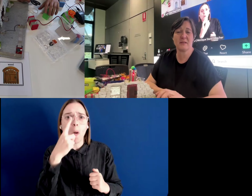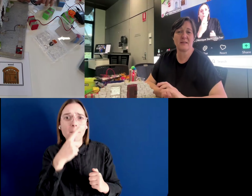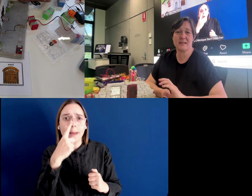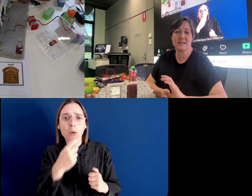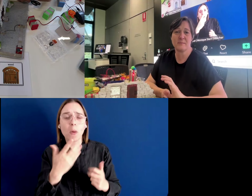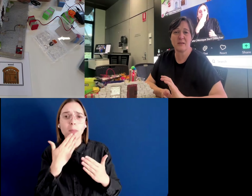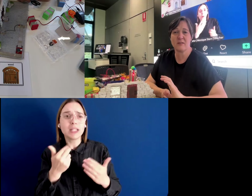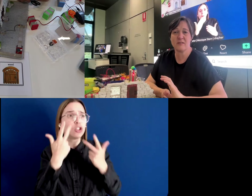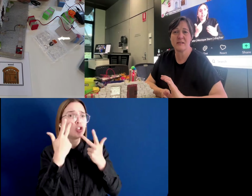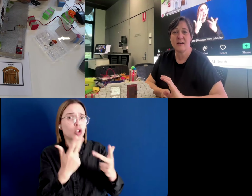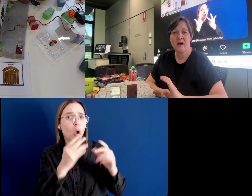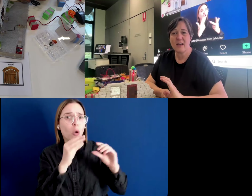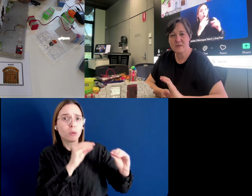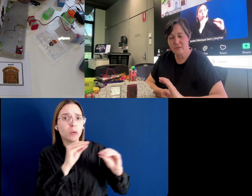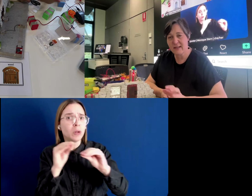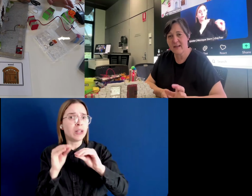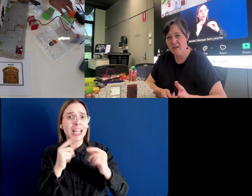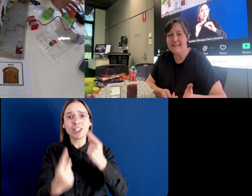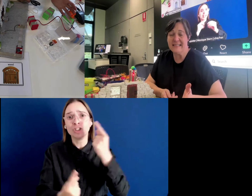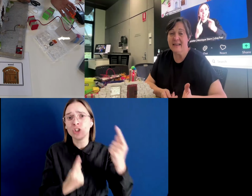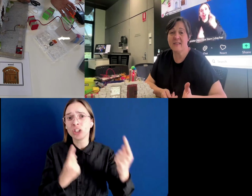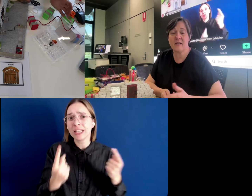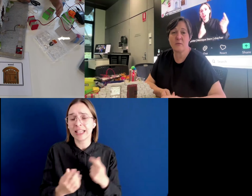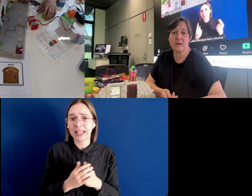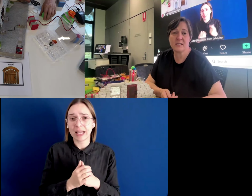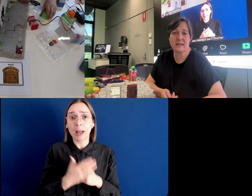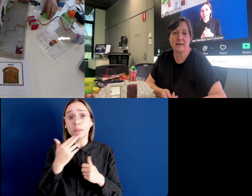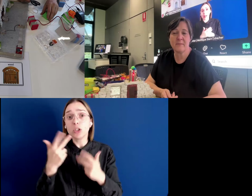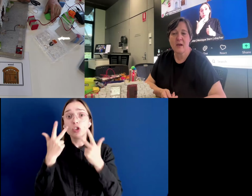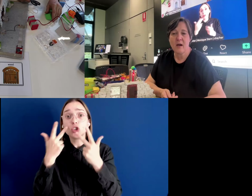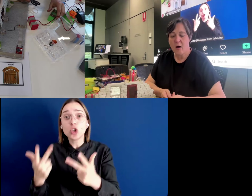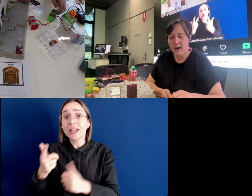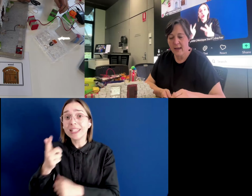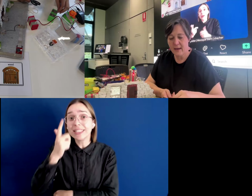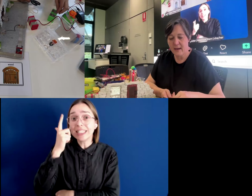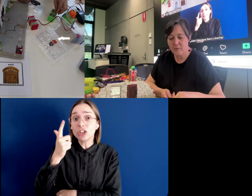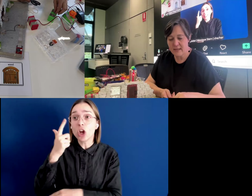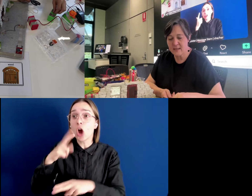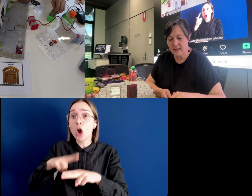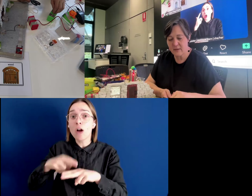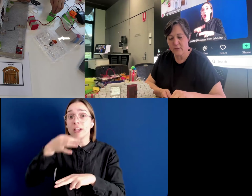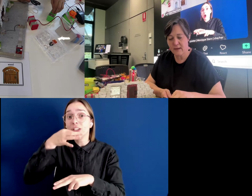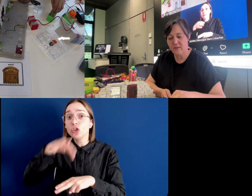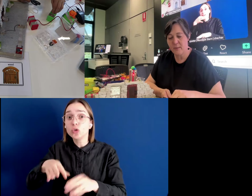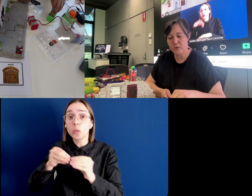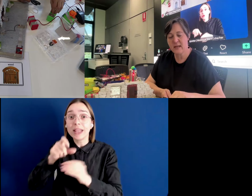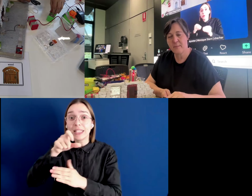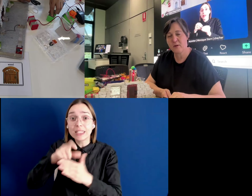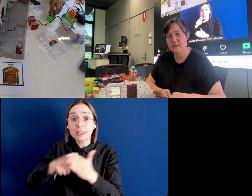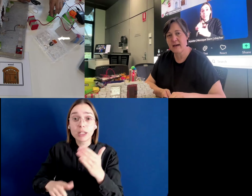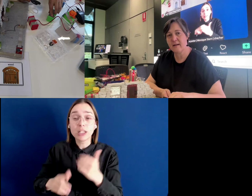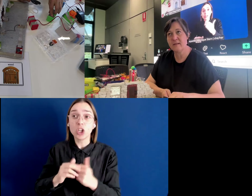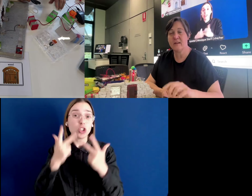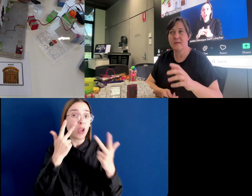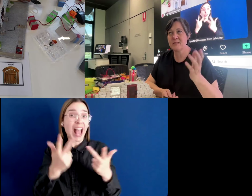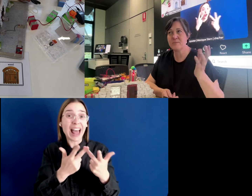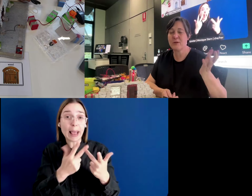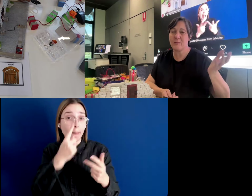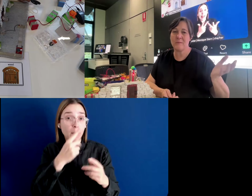with disabilities, because it's really an idea that I want to share. I originally thought that if I put TapeBlocks